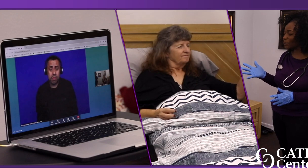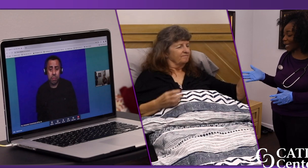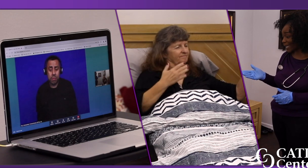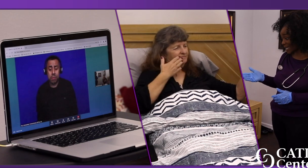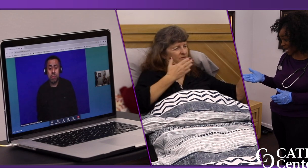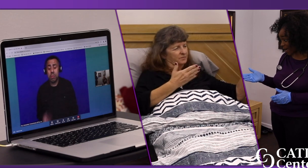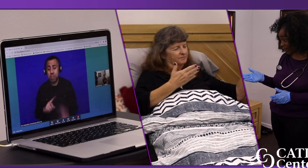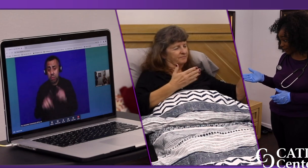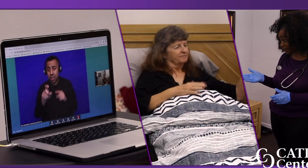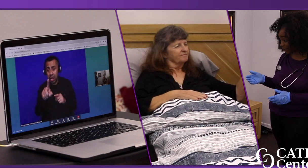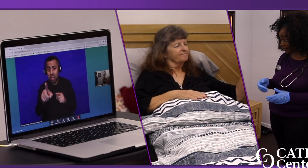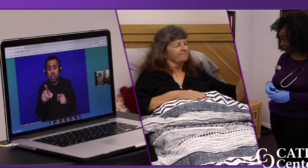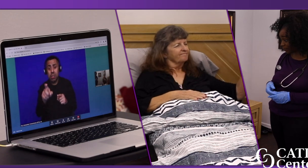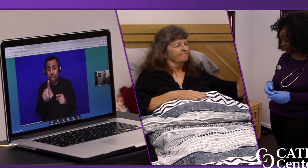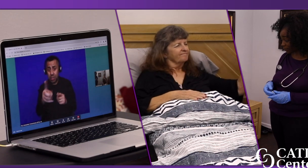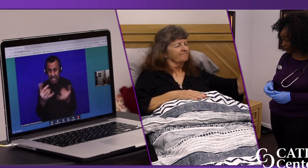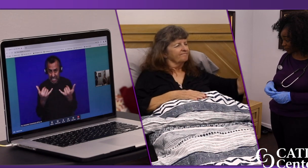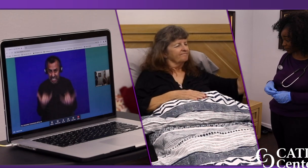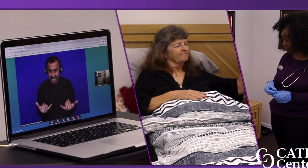Are you in any pain now?